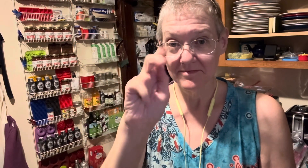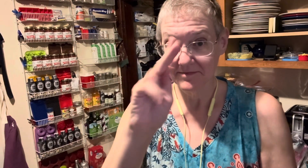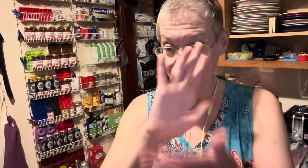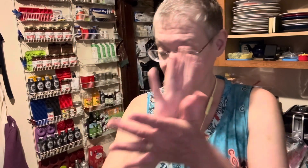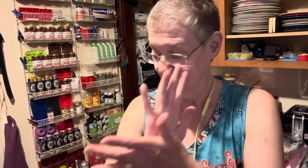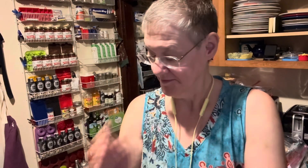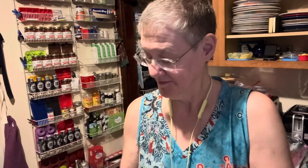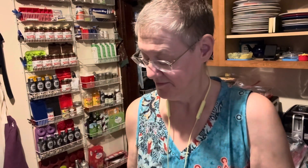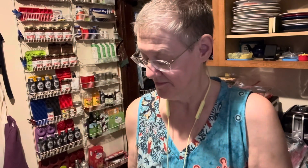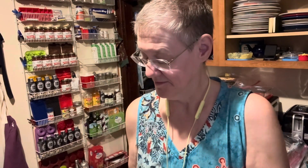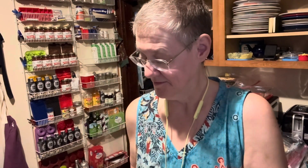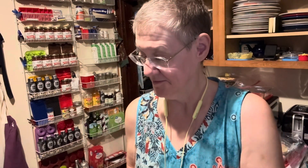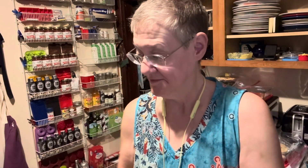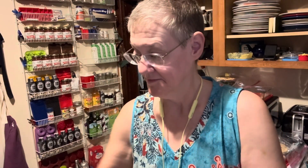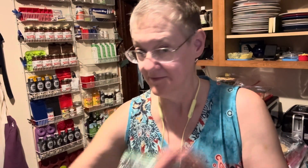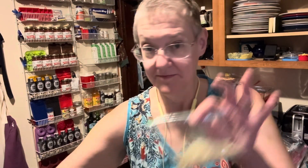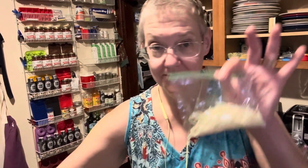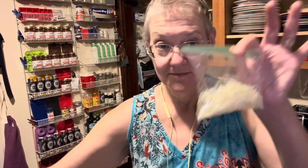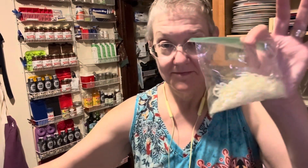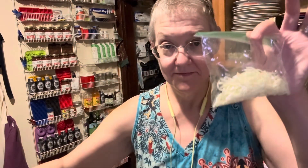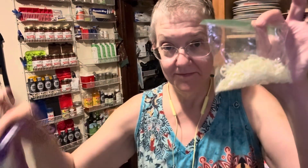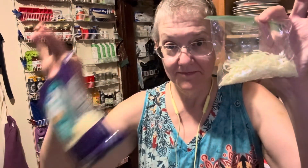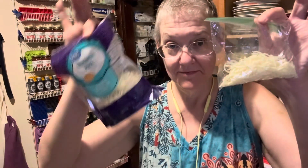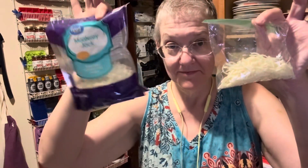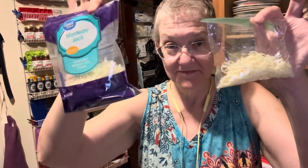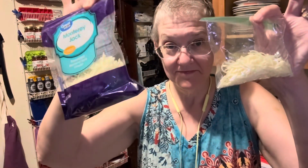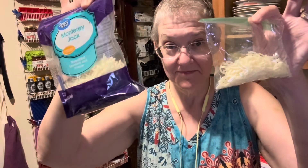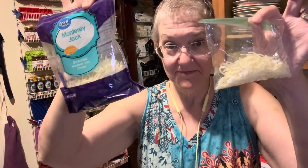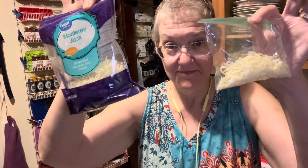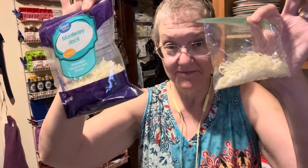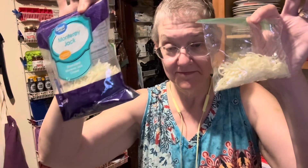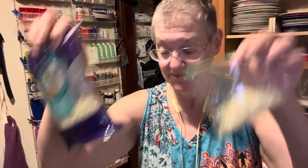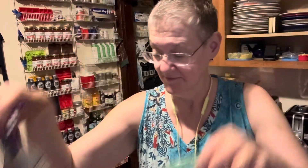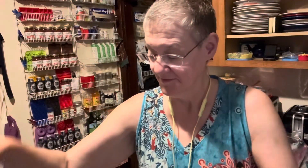I'm going to use 1 ounce of Monterey Jack cheese.